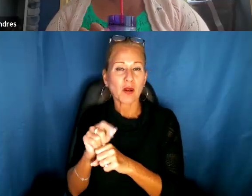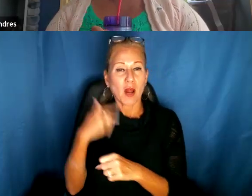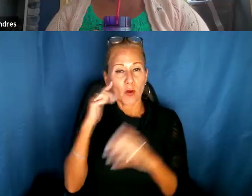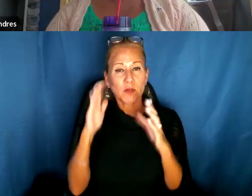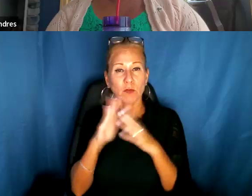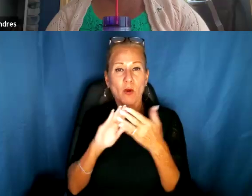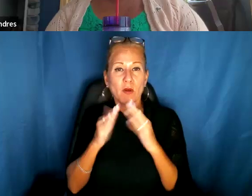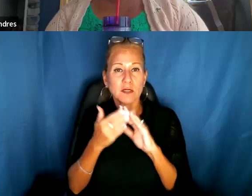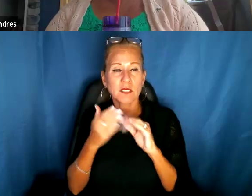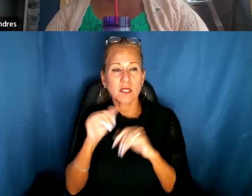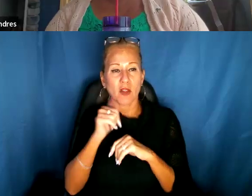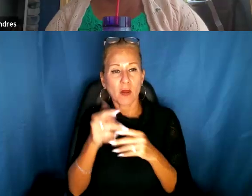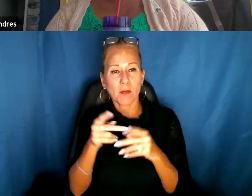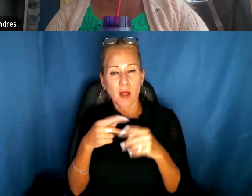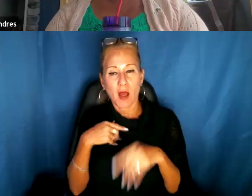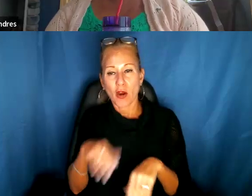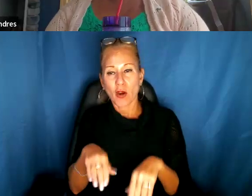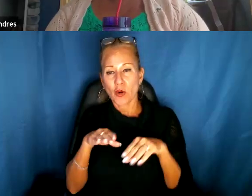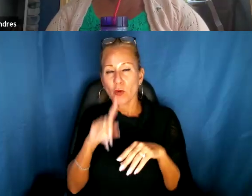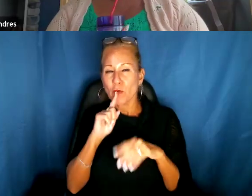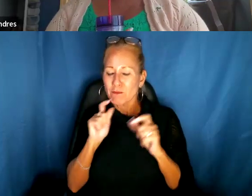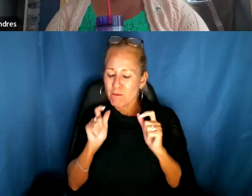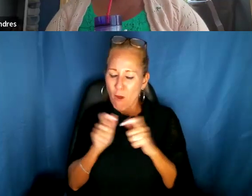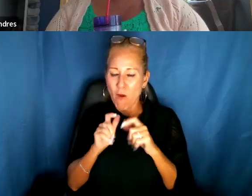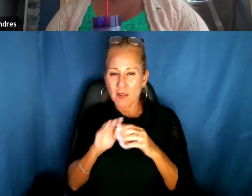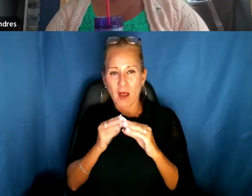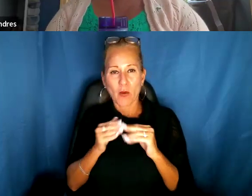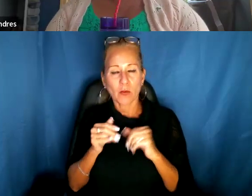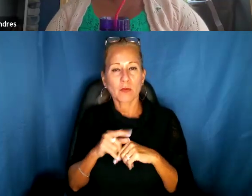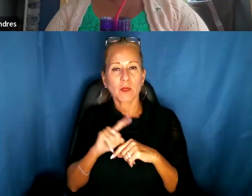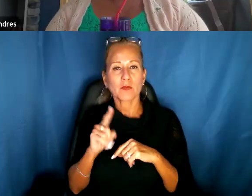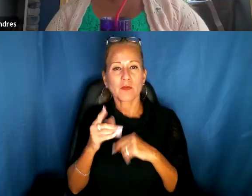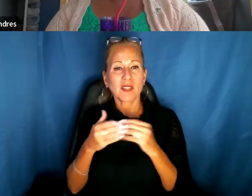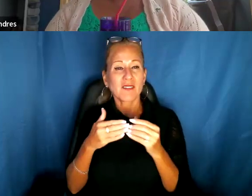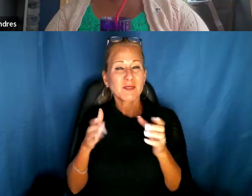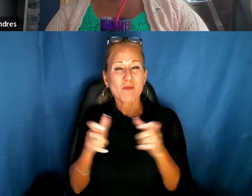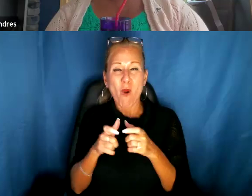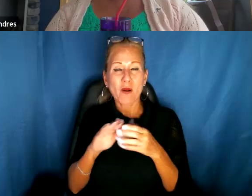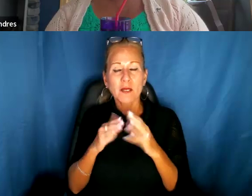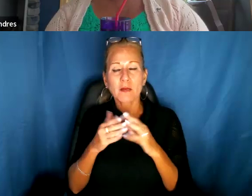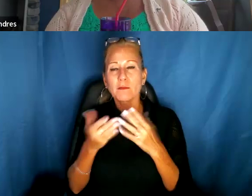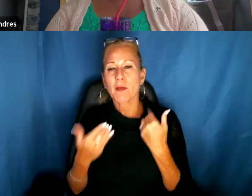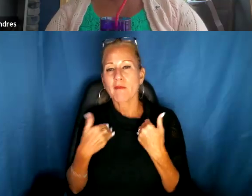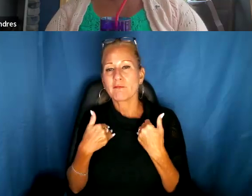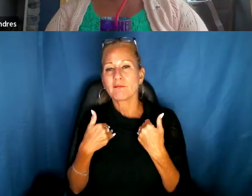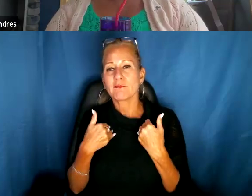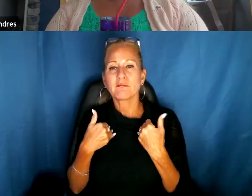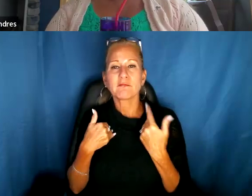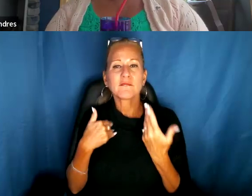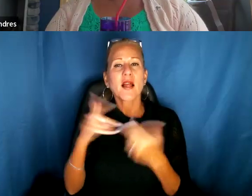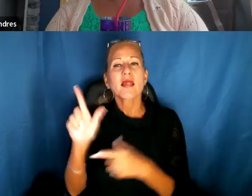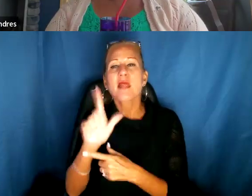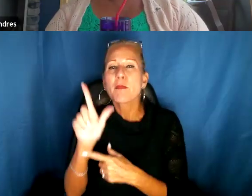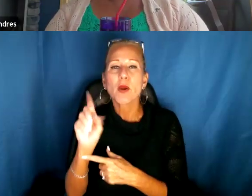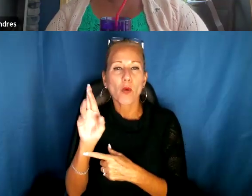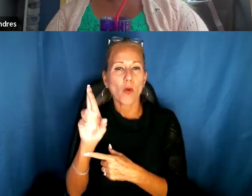there aren't a lot of places. Like I said, I grew up in a super small town. But even in small towns, maybe there's a library,